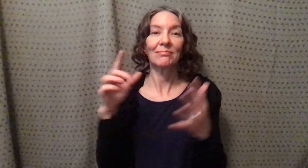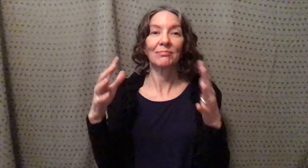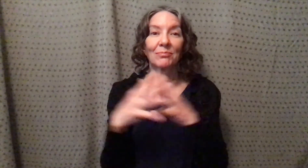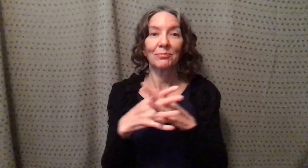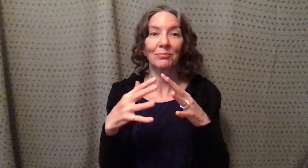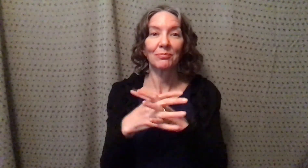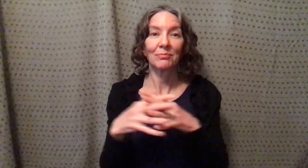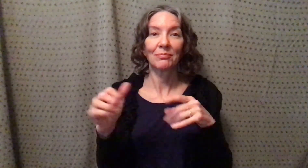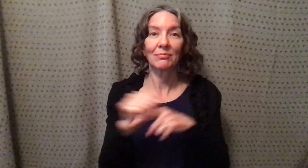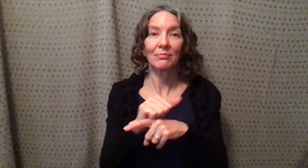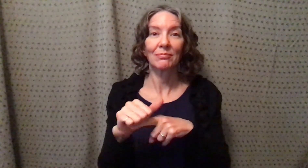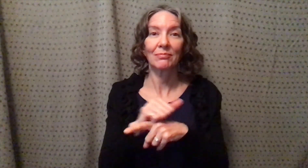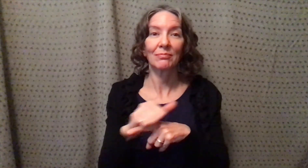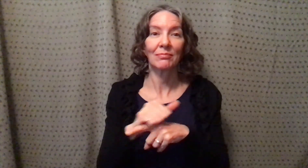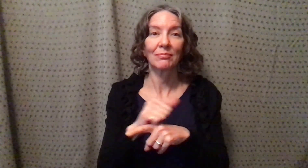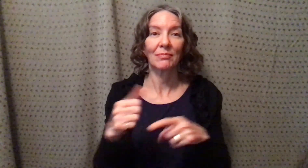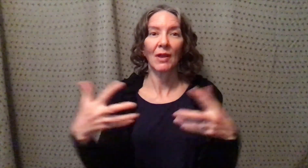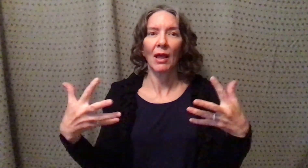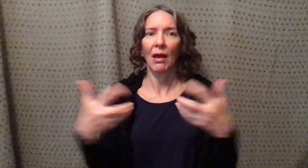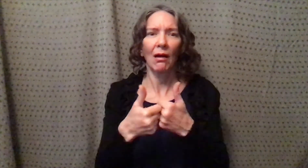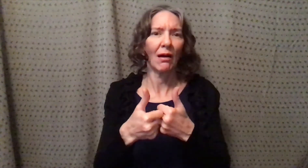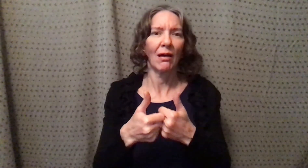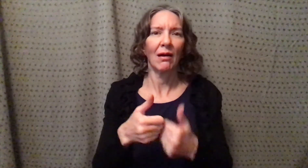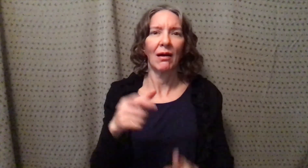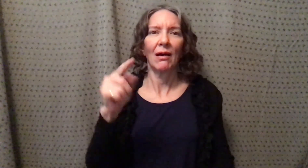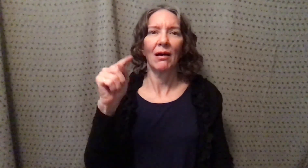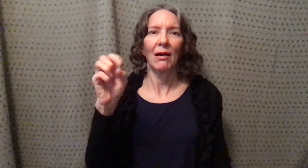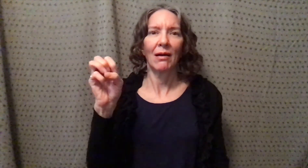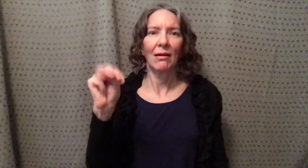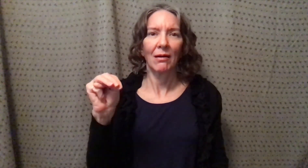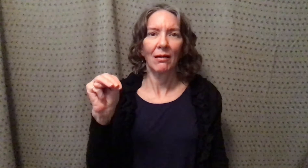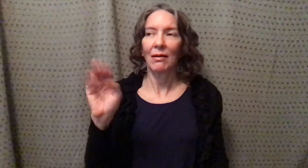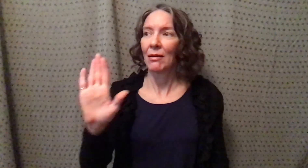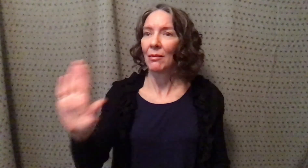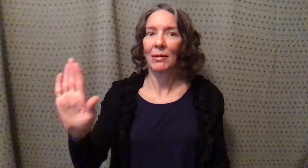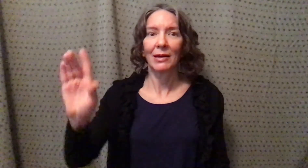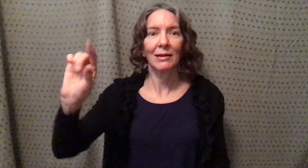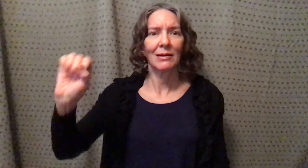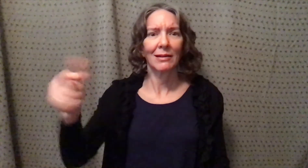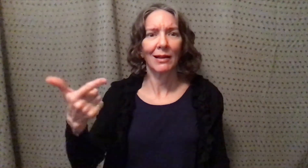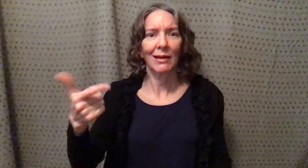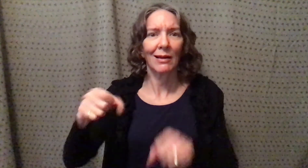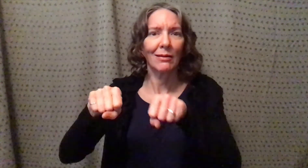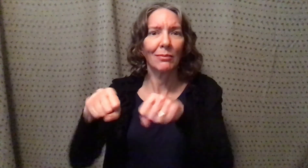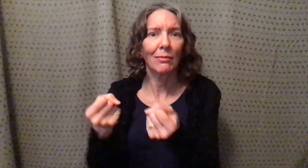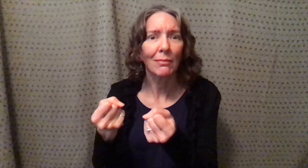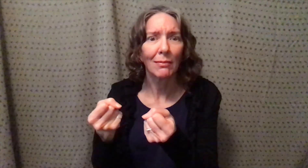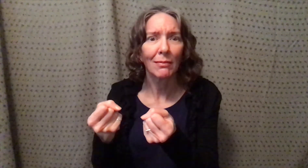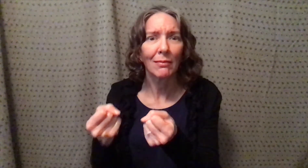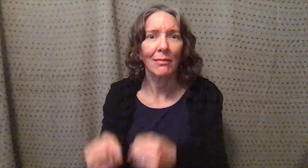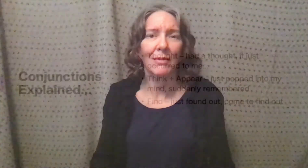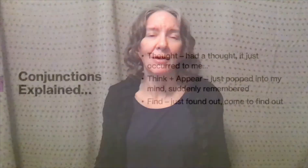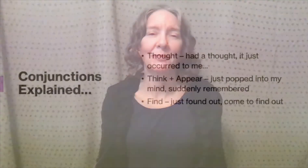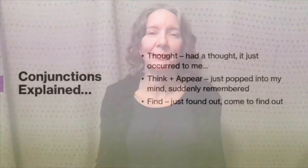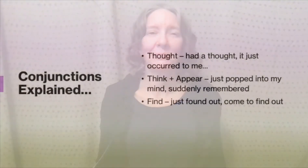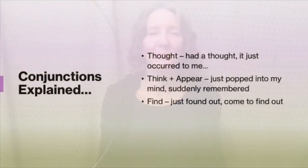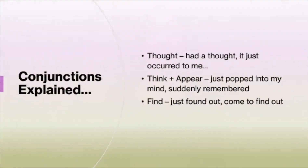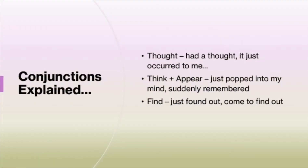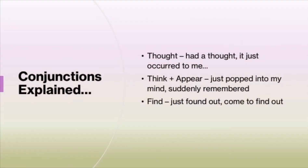Last week, at football practice, Tom accidentally broke his leg. The